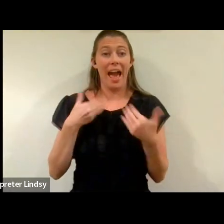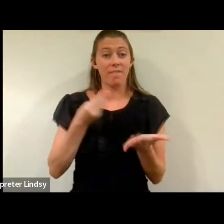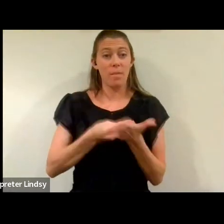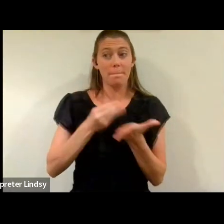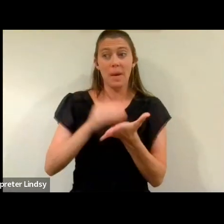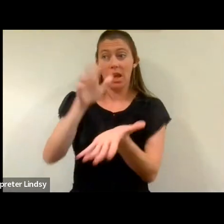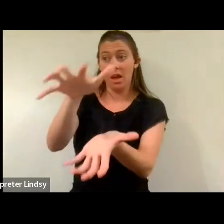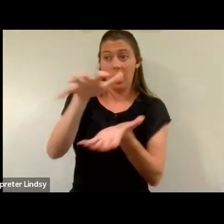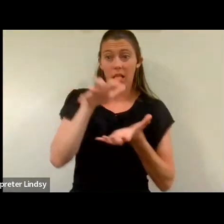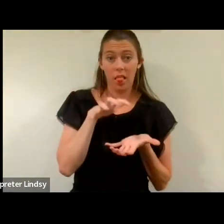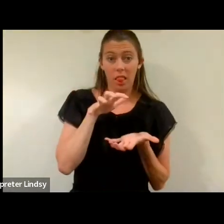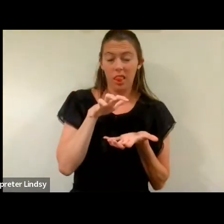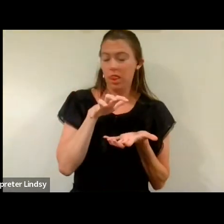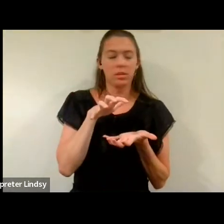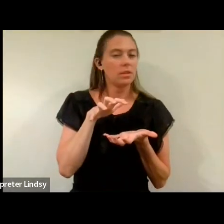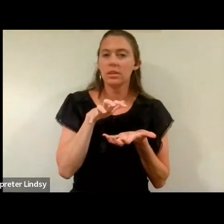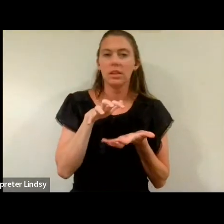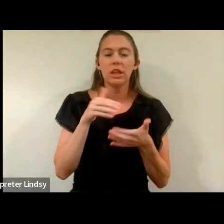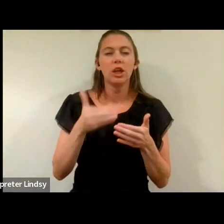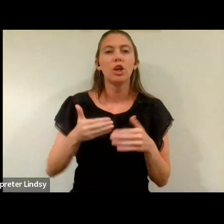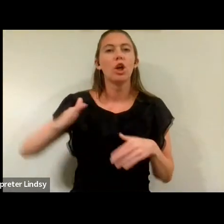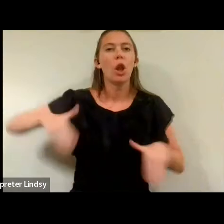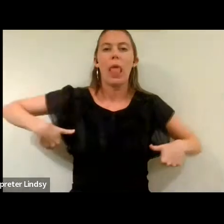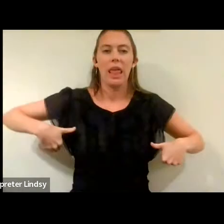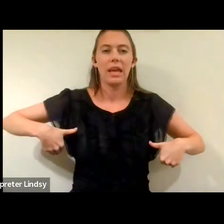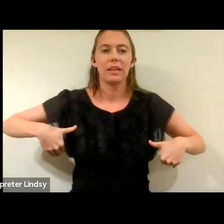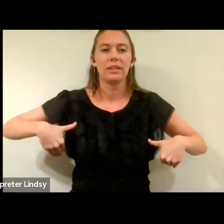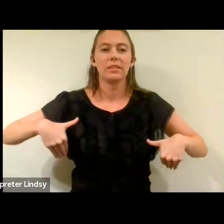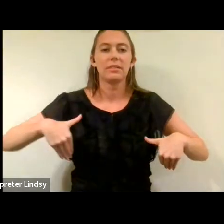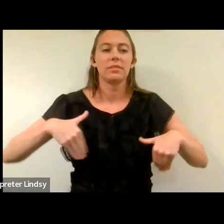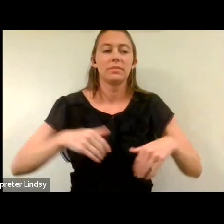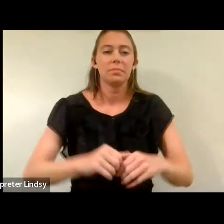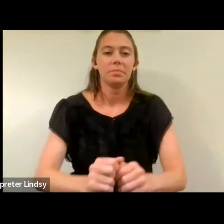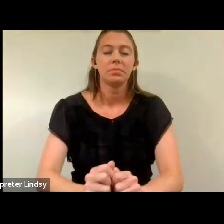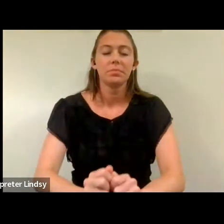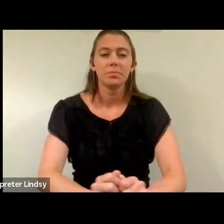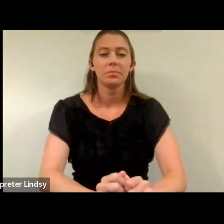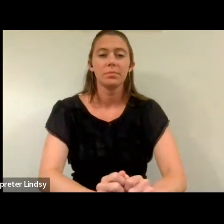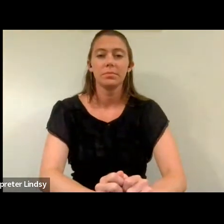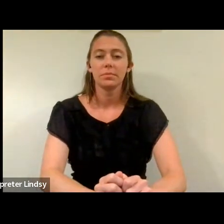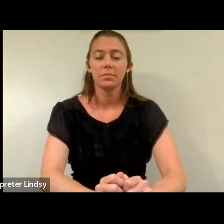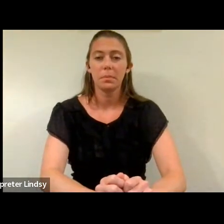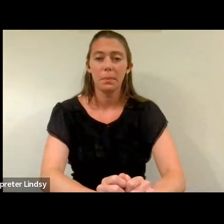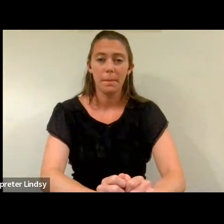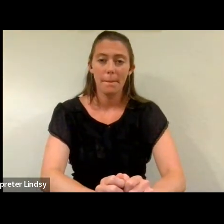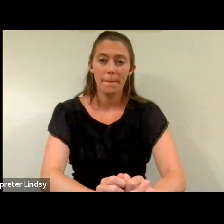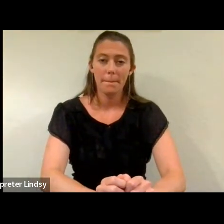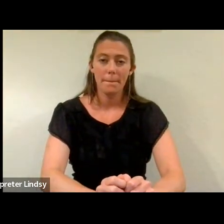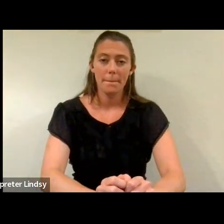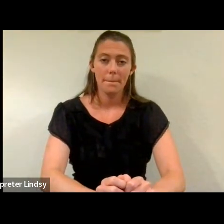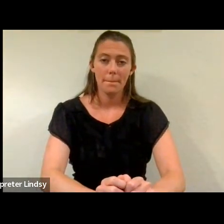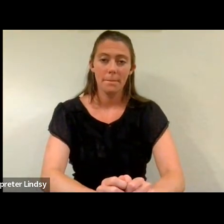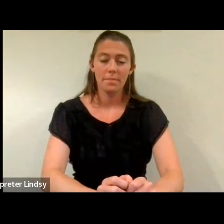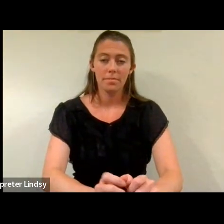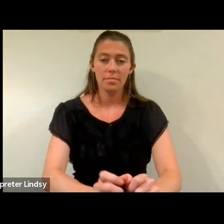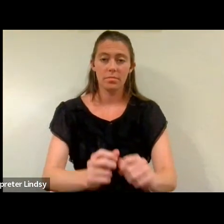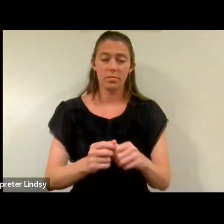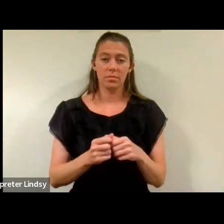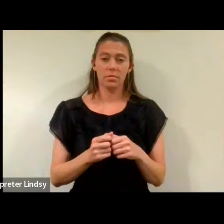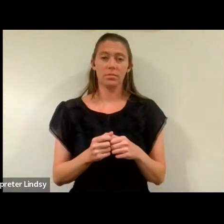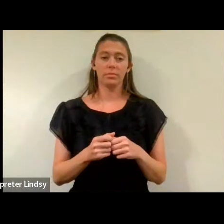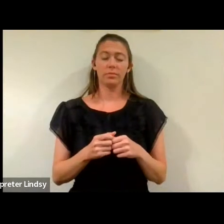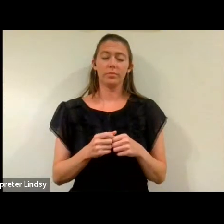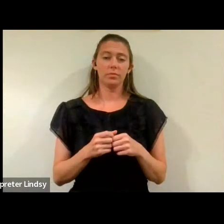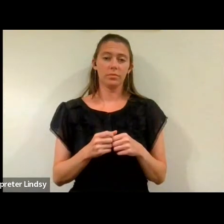left the station, folks. And I don't know how to keep saying this. I speak Samoan, but it's not gonna